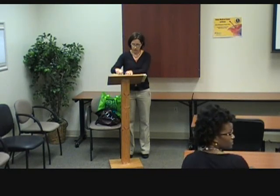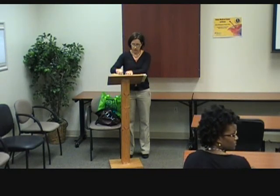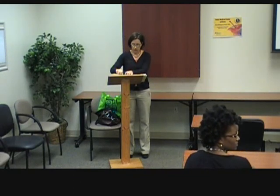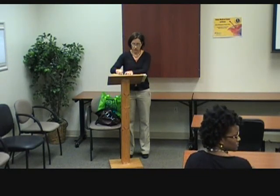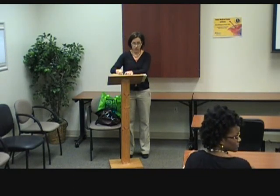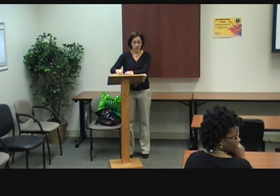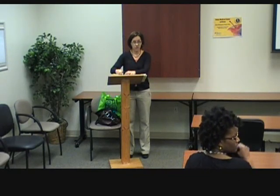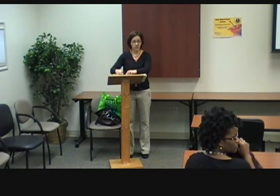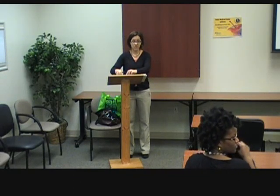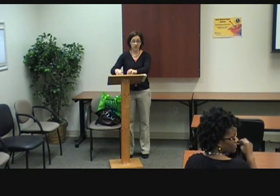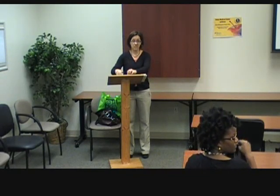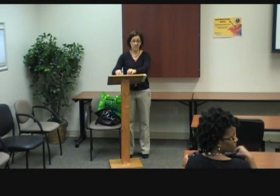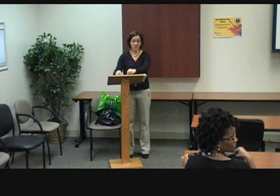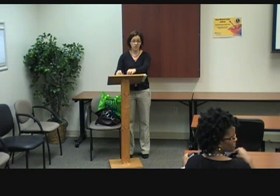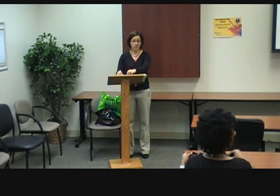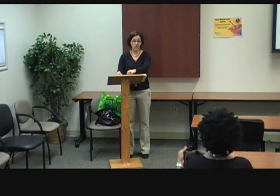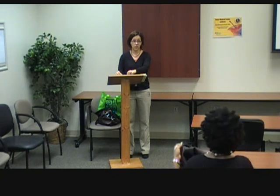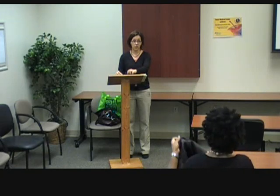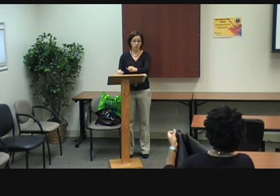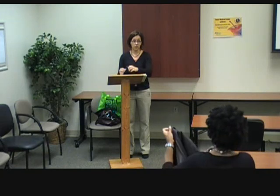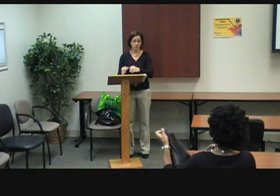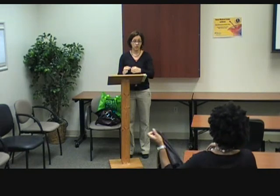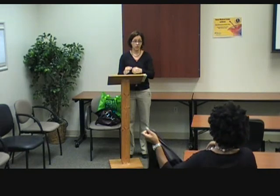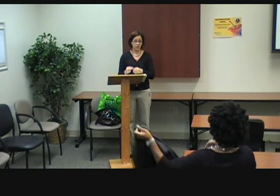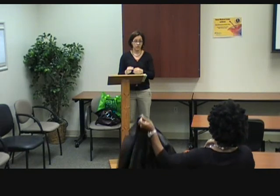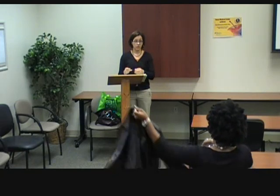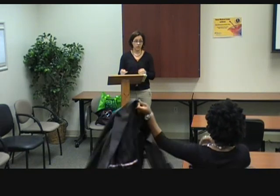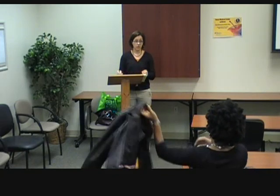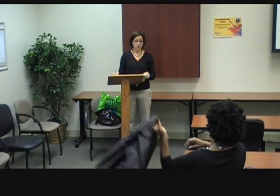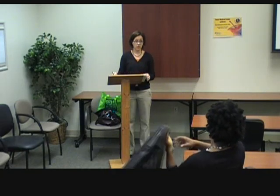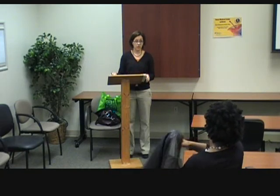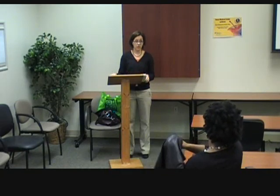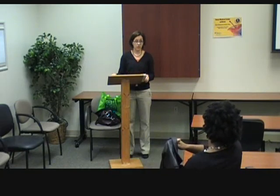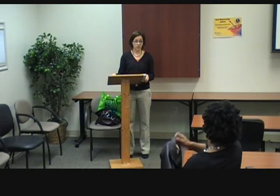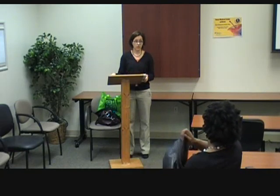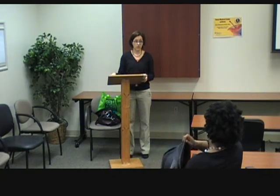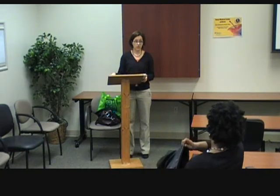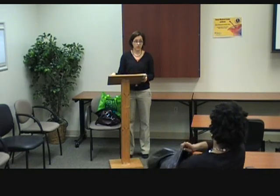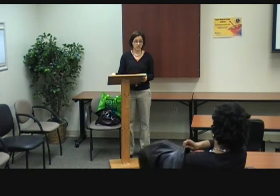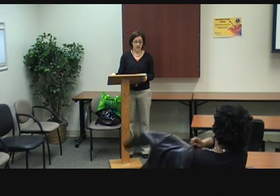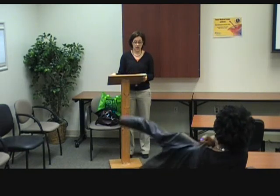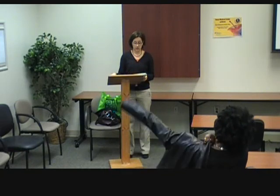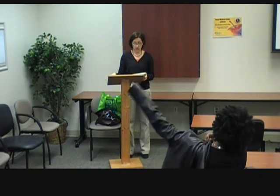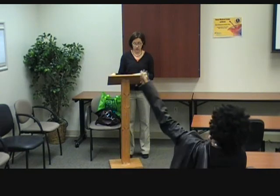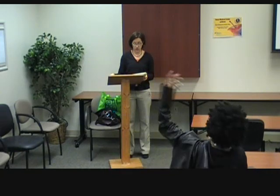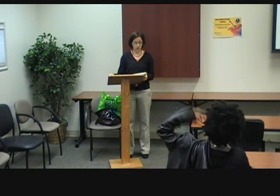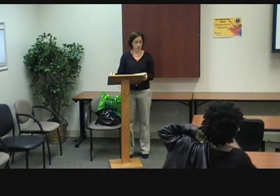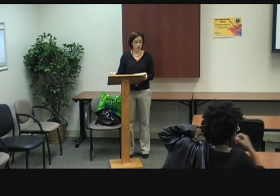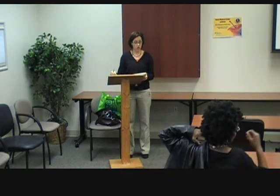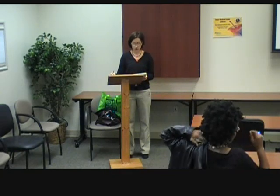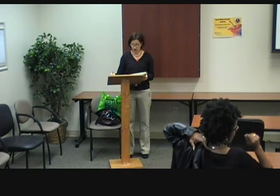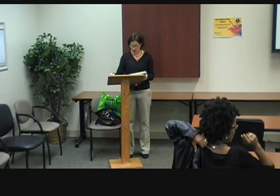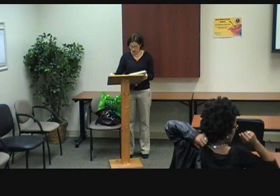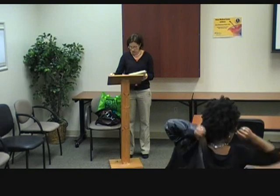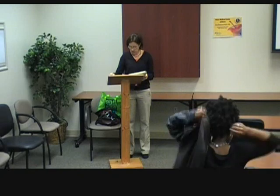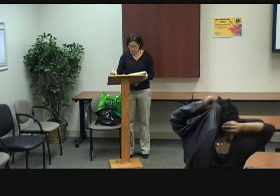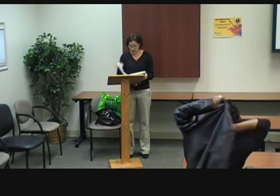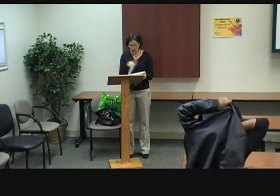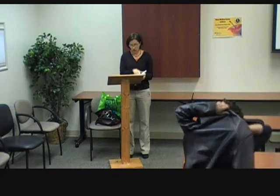that Monday? As far as I know, there's no, Okay, well, I know they're going out of town, well, yeah. So you are, as far